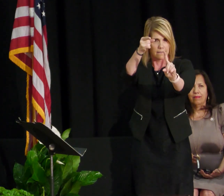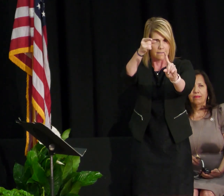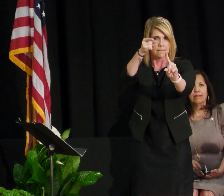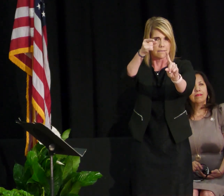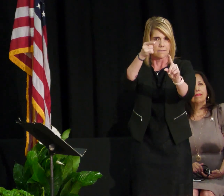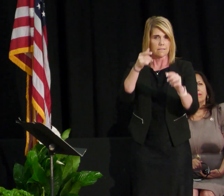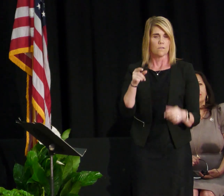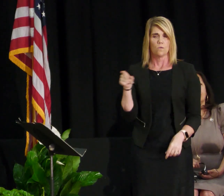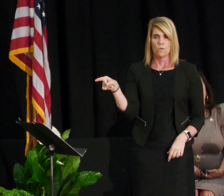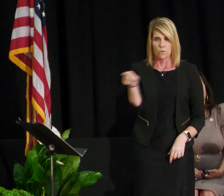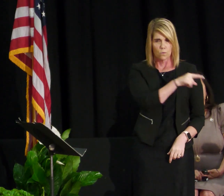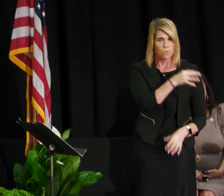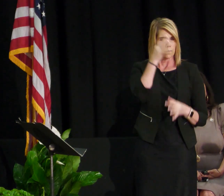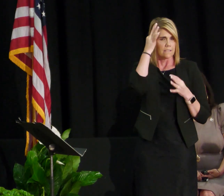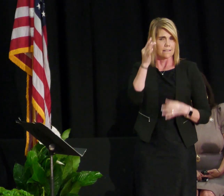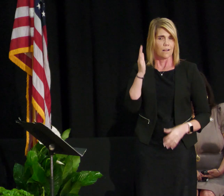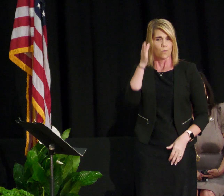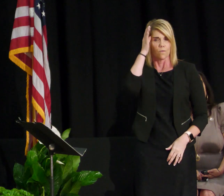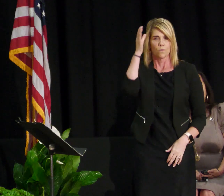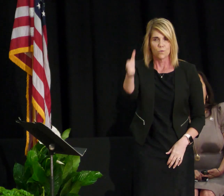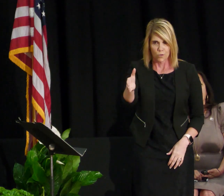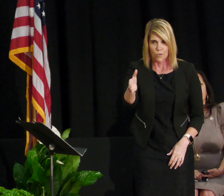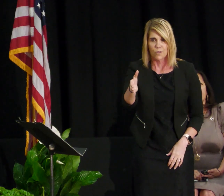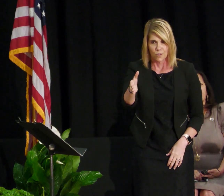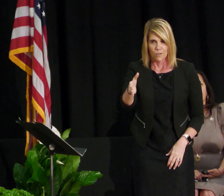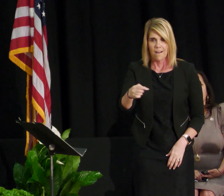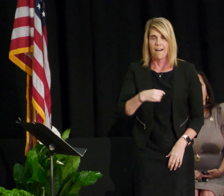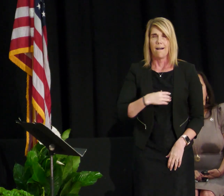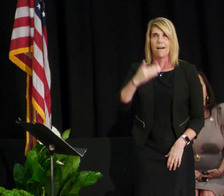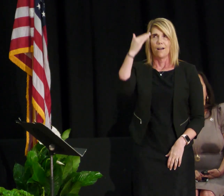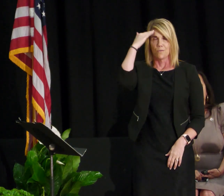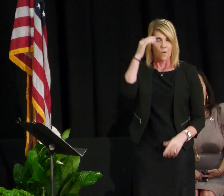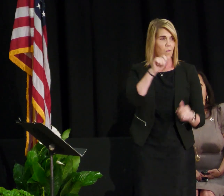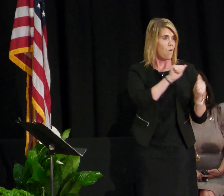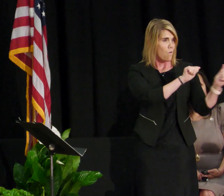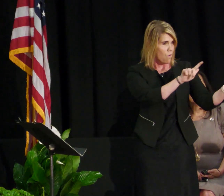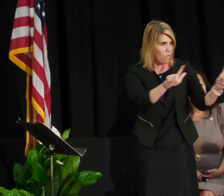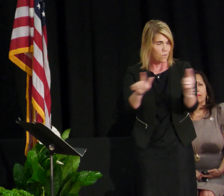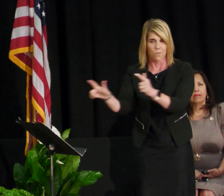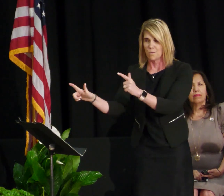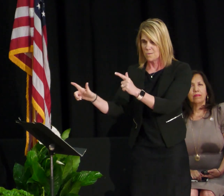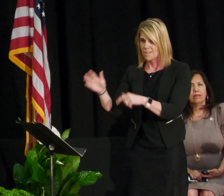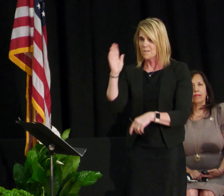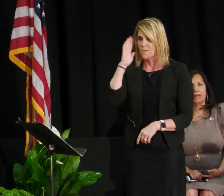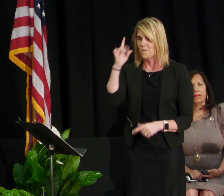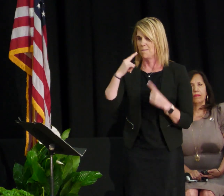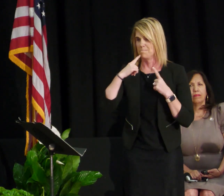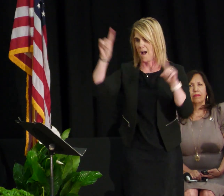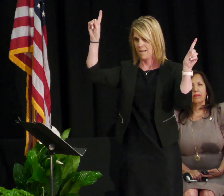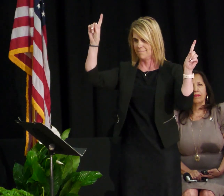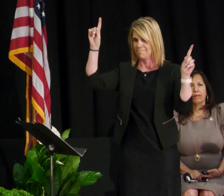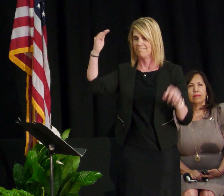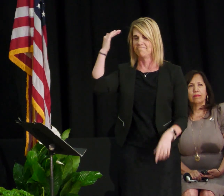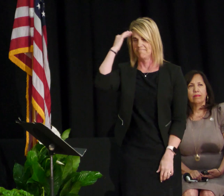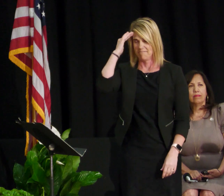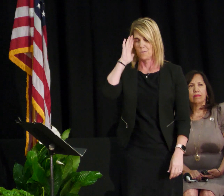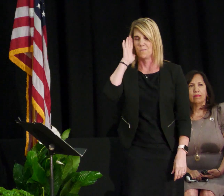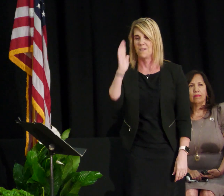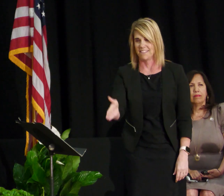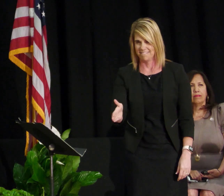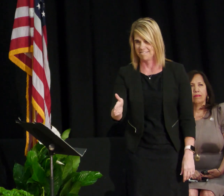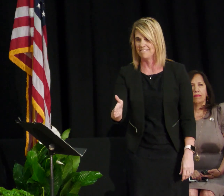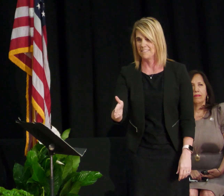You decide your destiny. You decide your future. And I know each of you will be